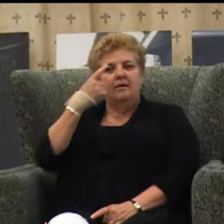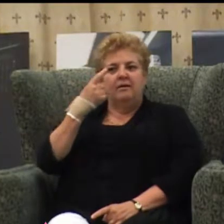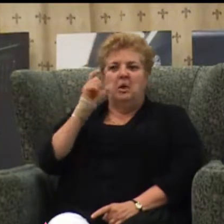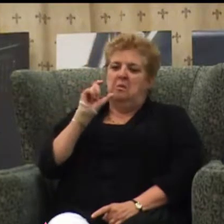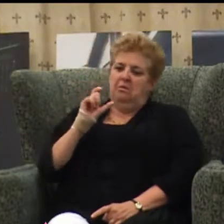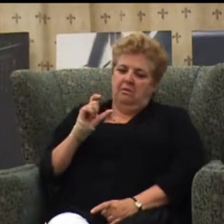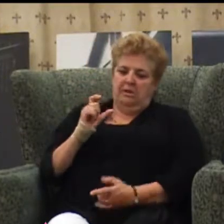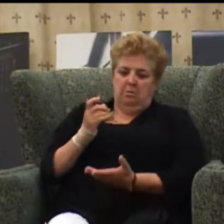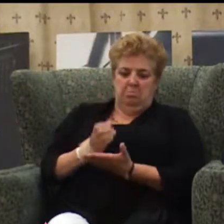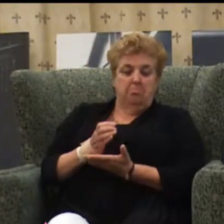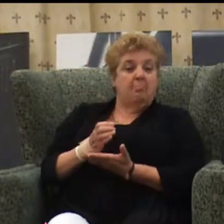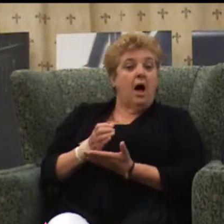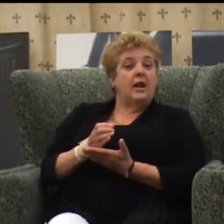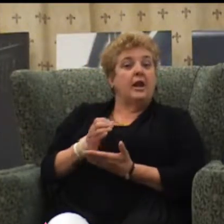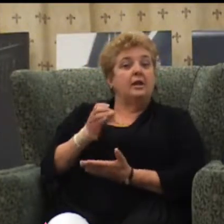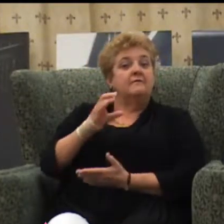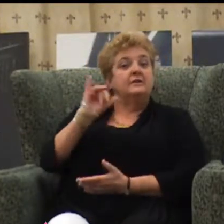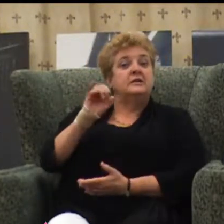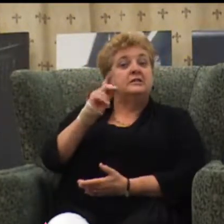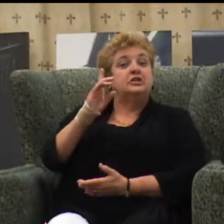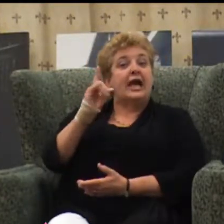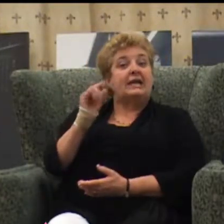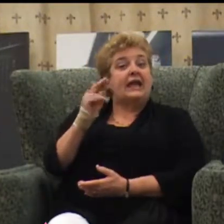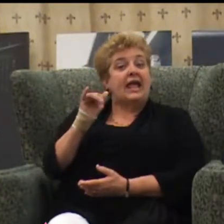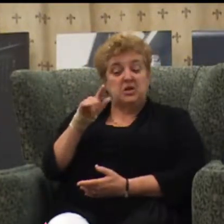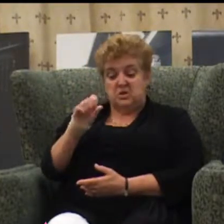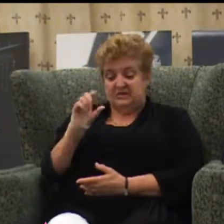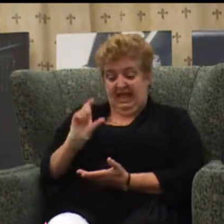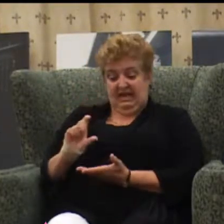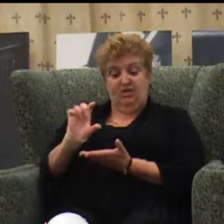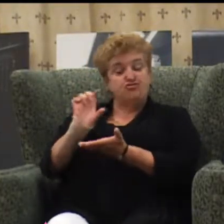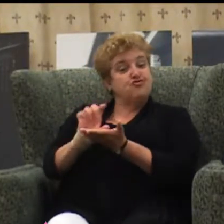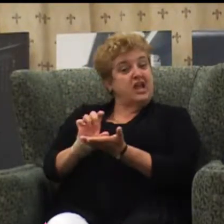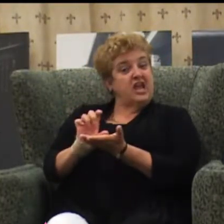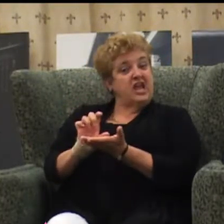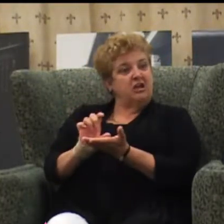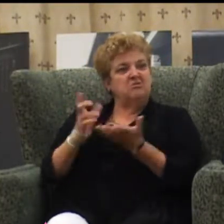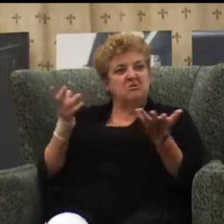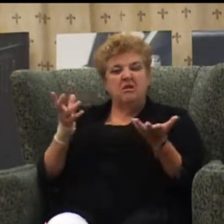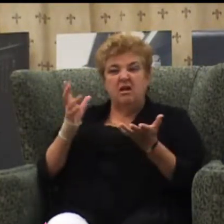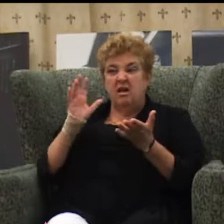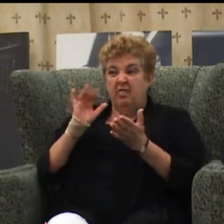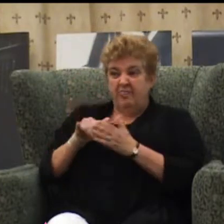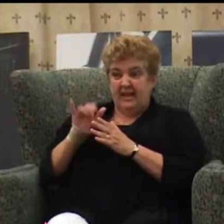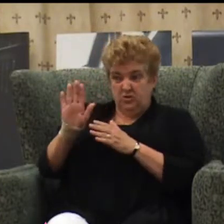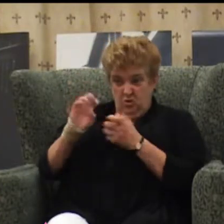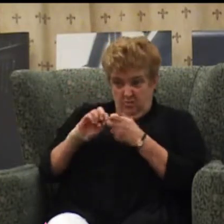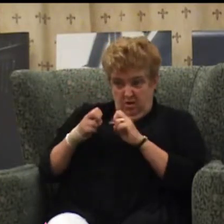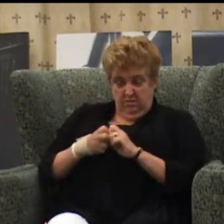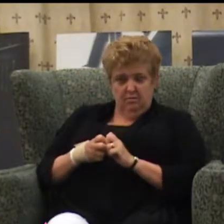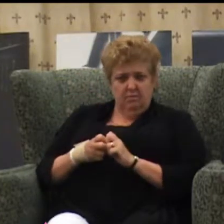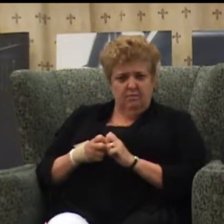got there, that little shot glass, that little drink, that little 12-pack, he said, if that's your problem, you're probably not an